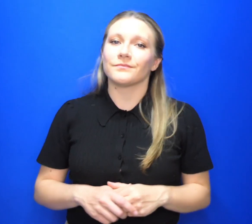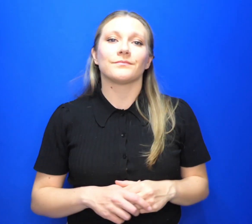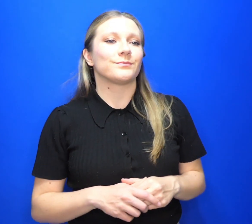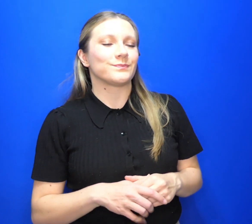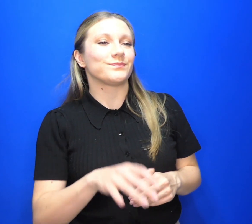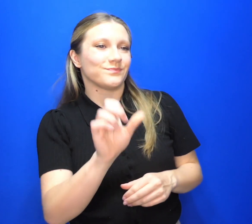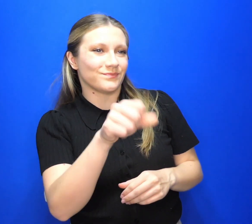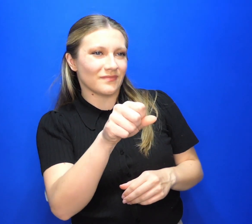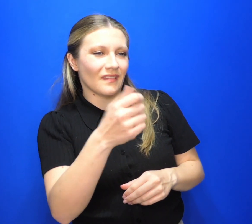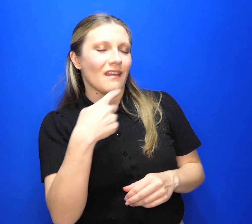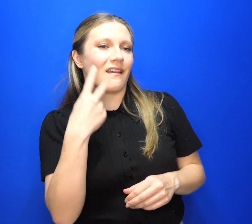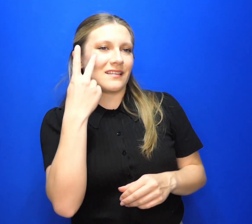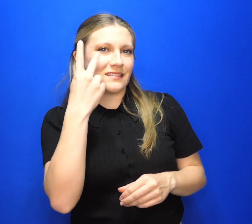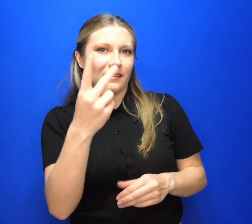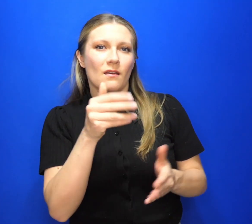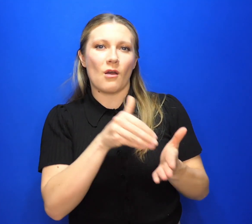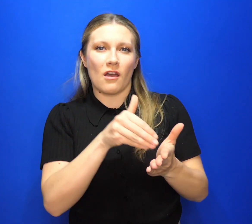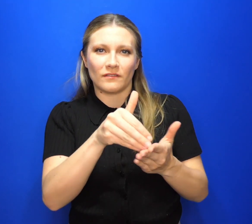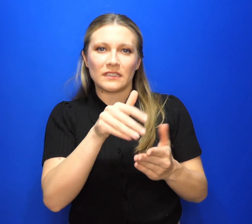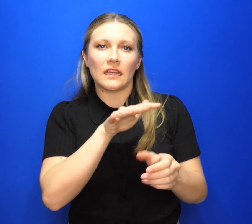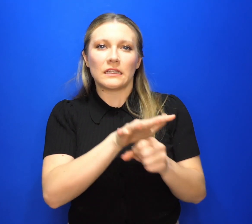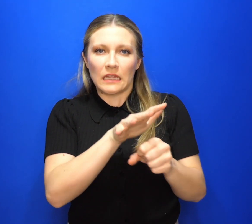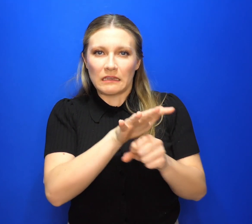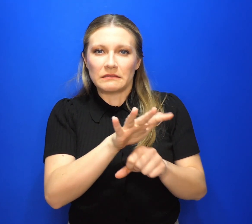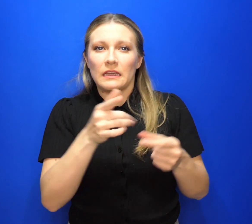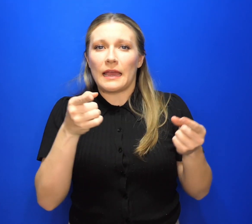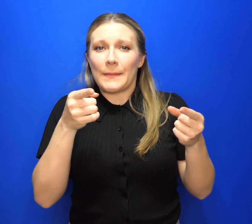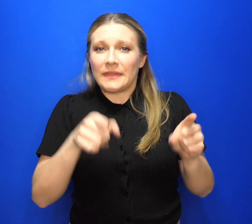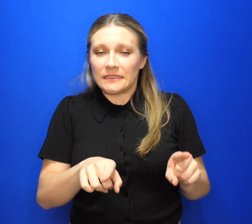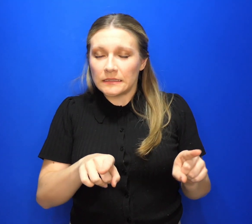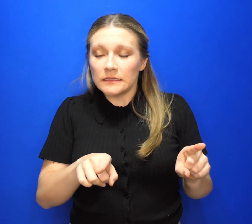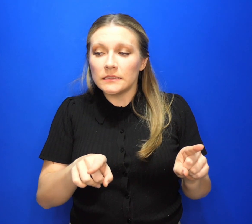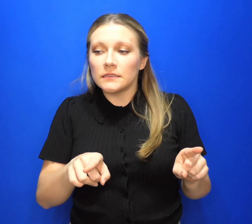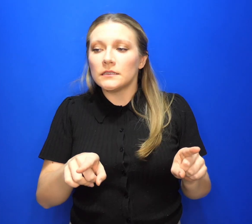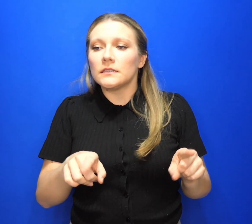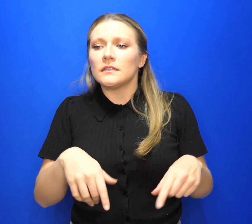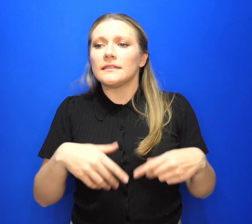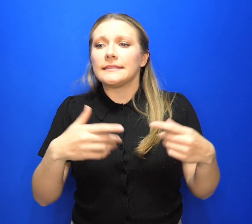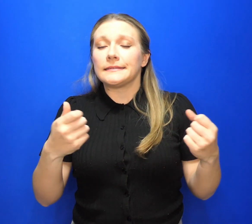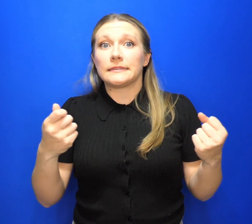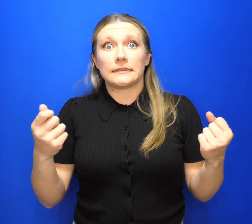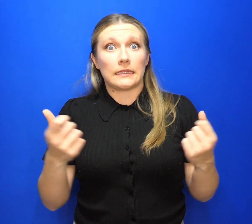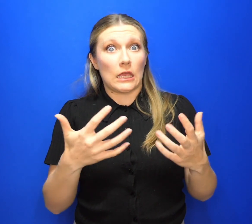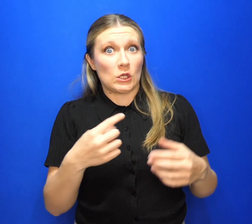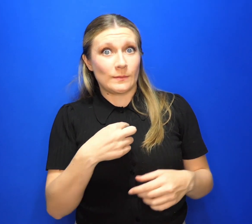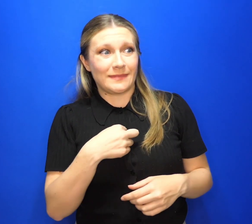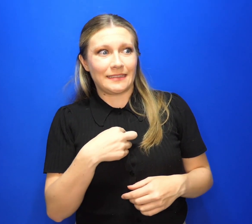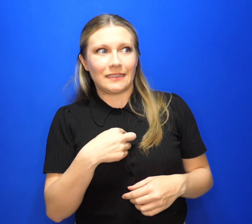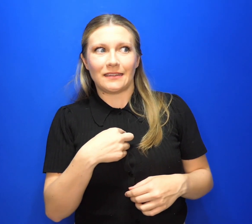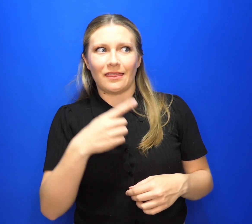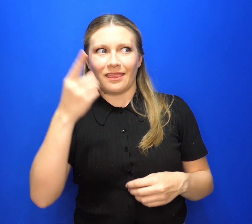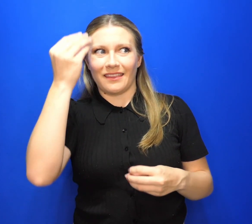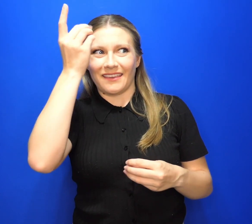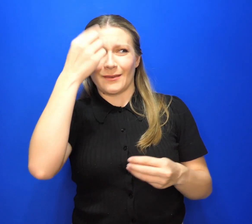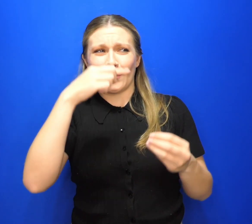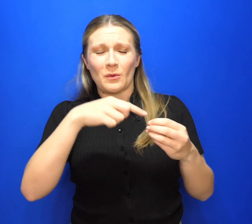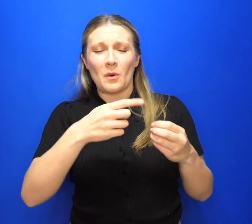Yeah, I see it often enough that it sort of frightens me given all the technology we